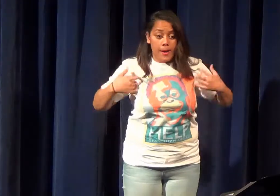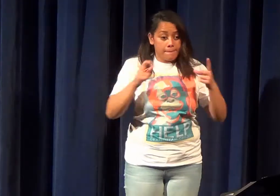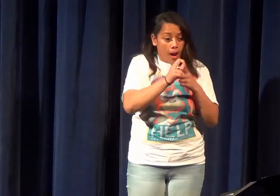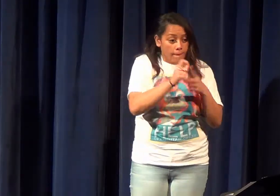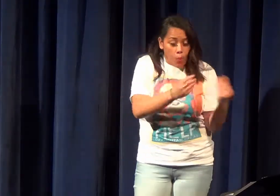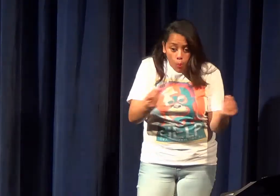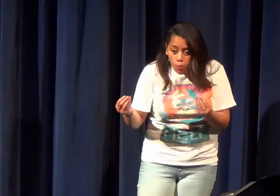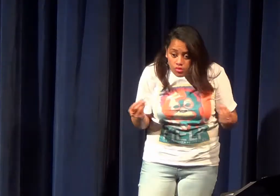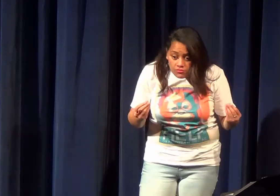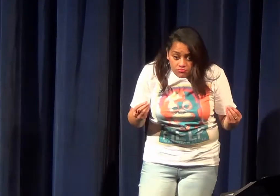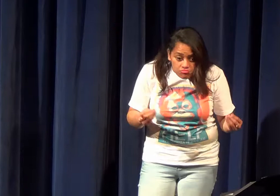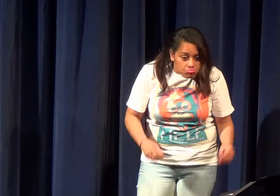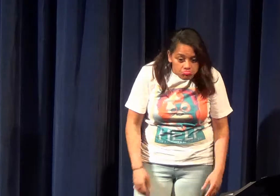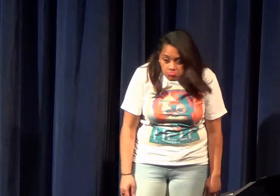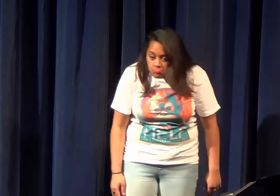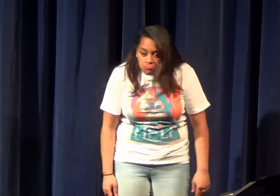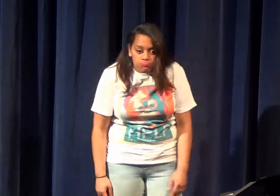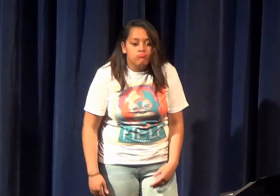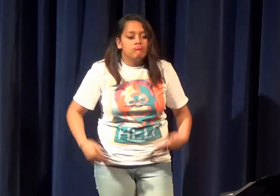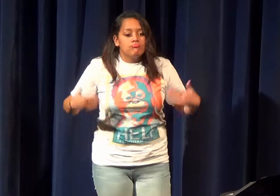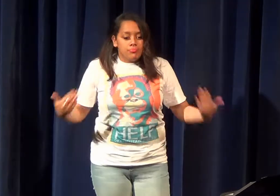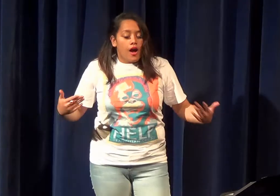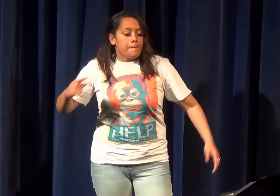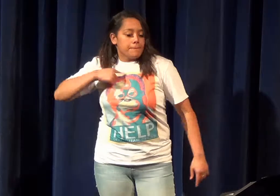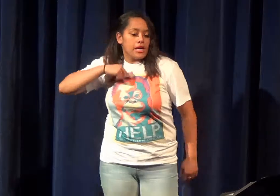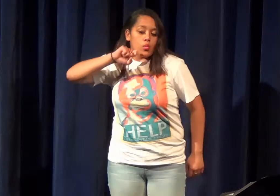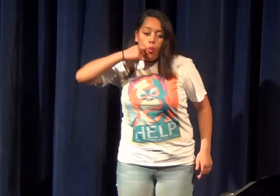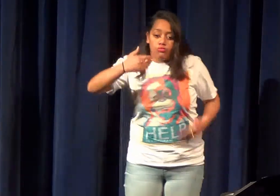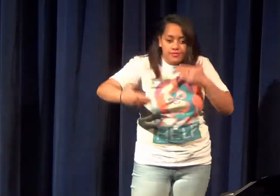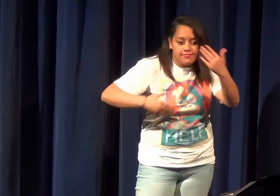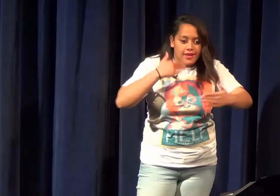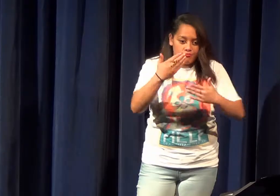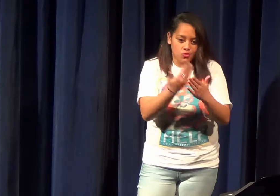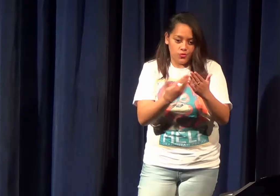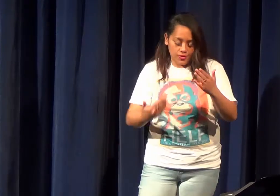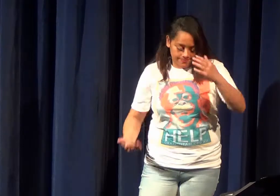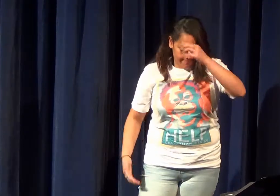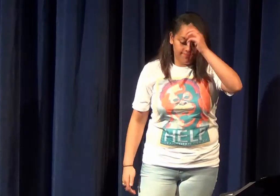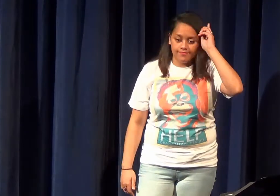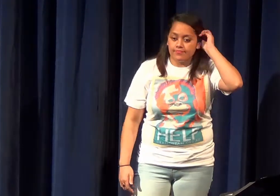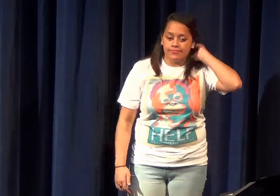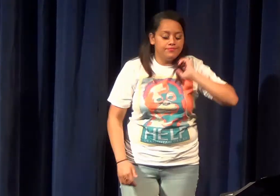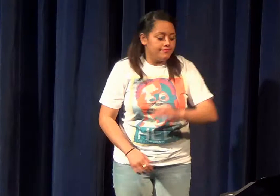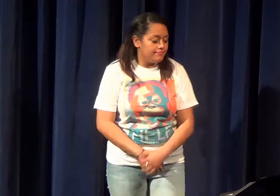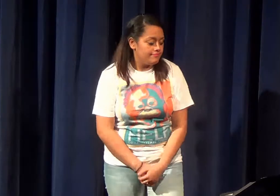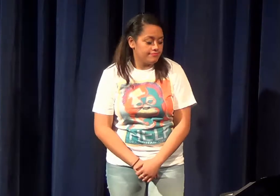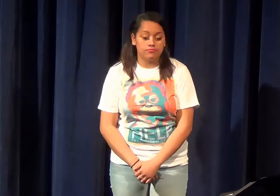Now, have you all heard about orangutans and the palm oil problem? Well, I'm going to tell you a story about it now.